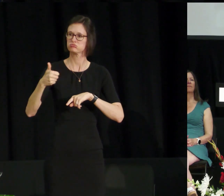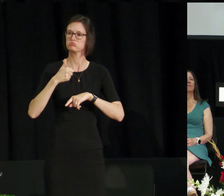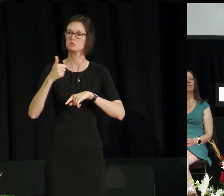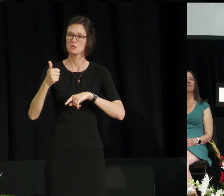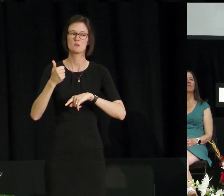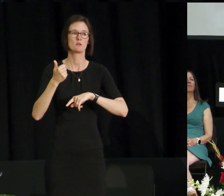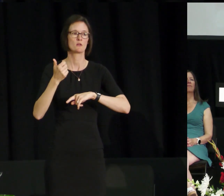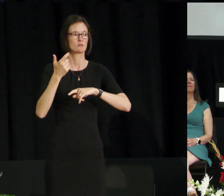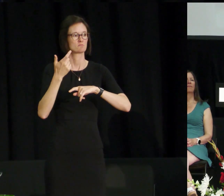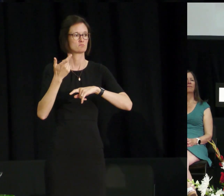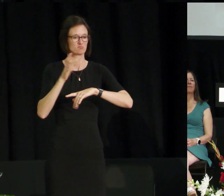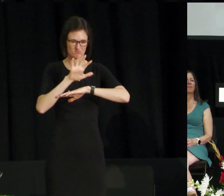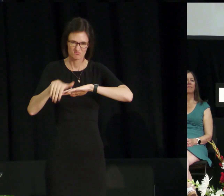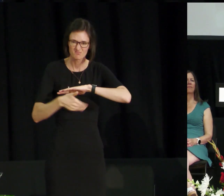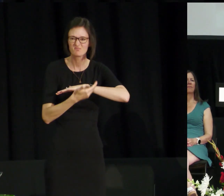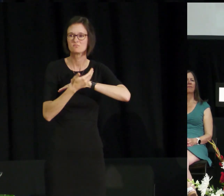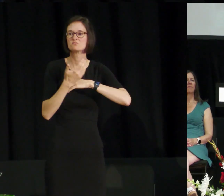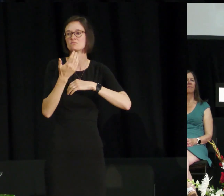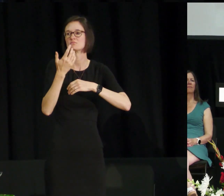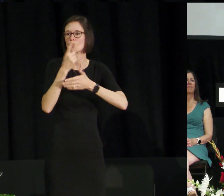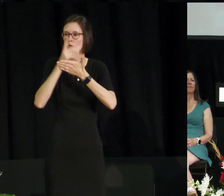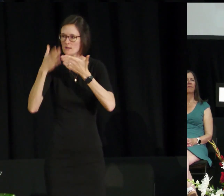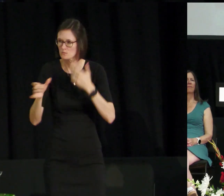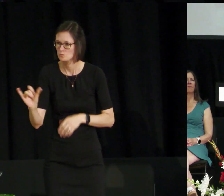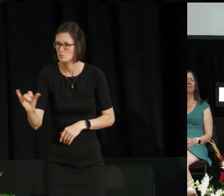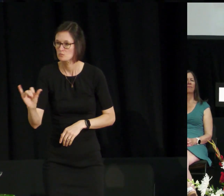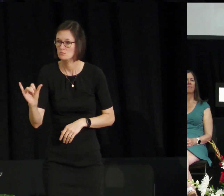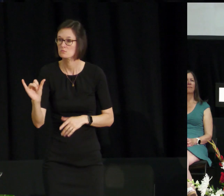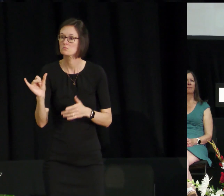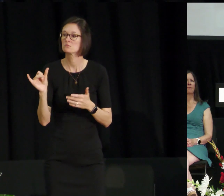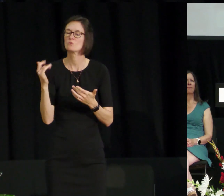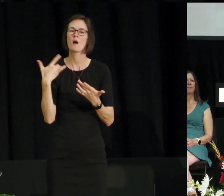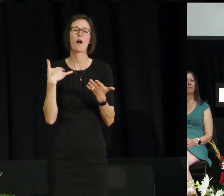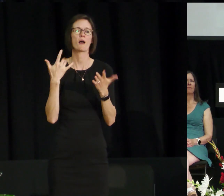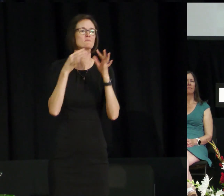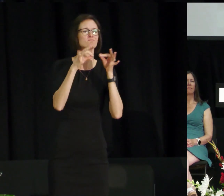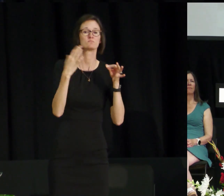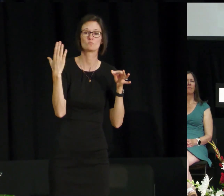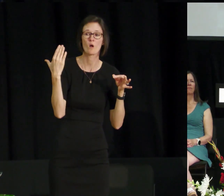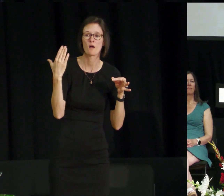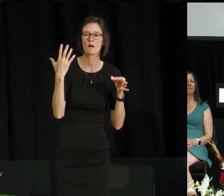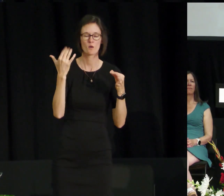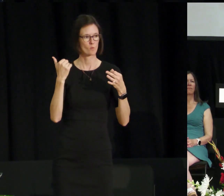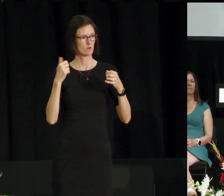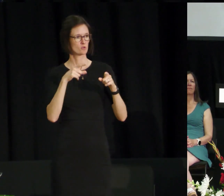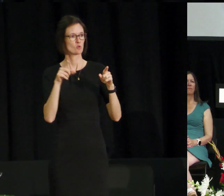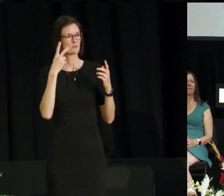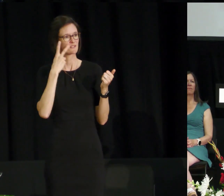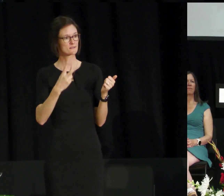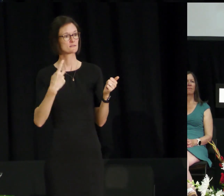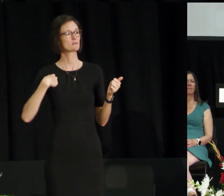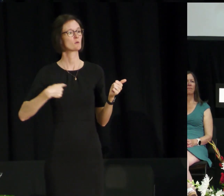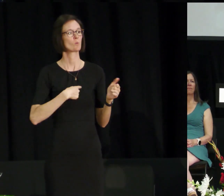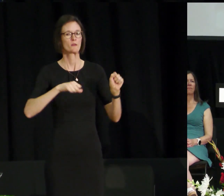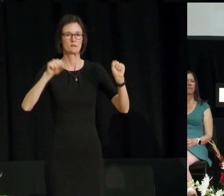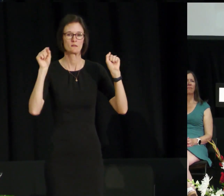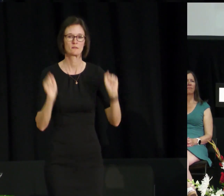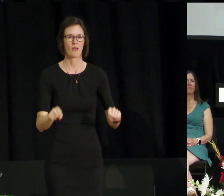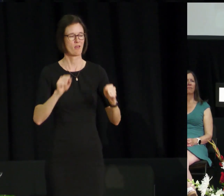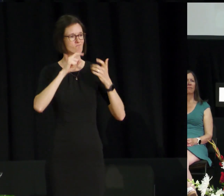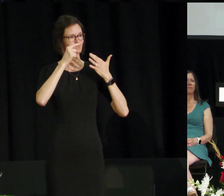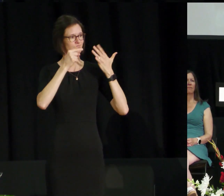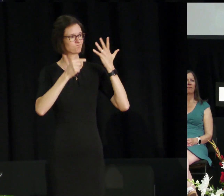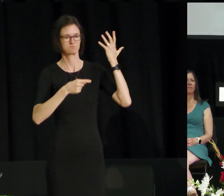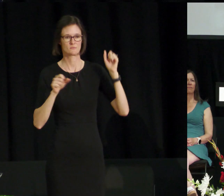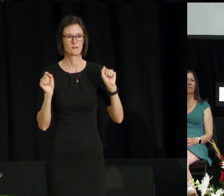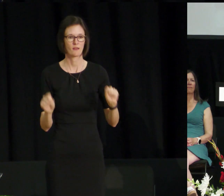that you have When you live up to your full potential We know We know And I felt it That people hold